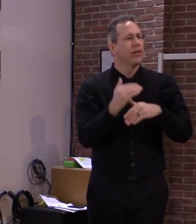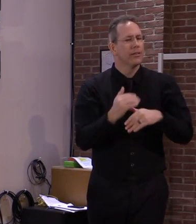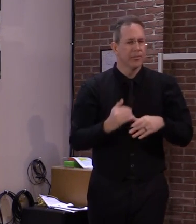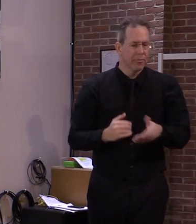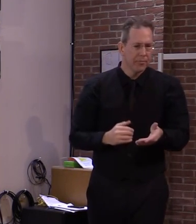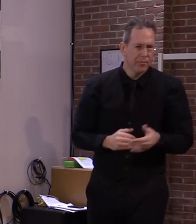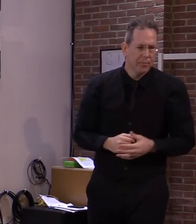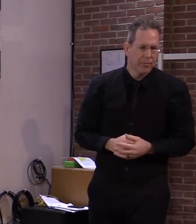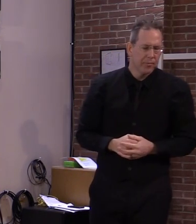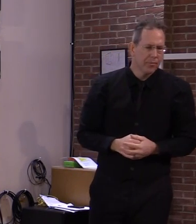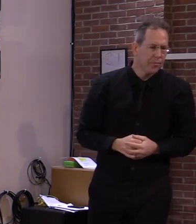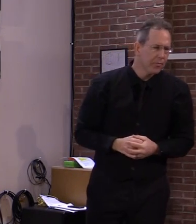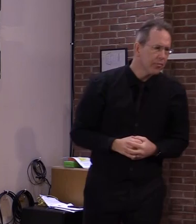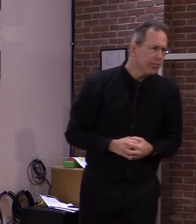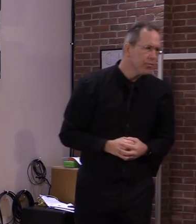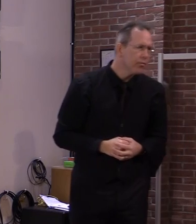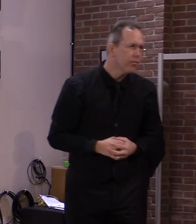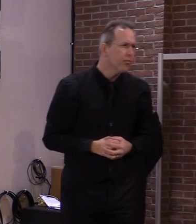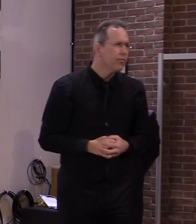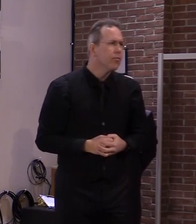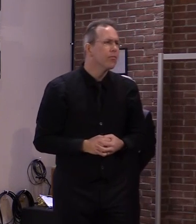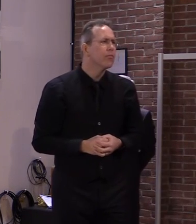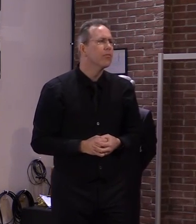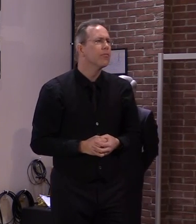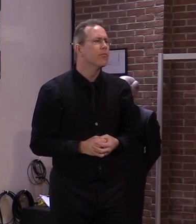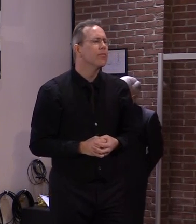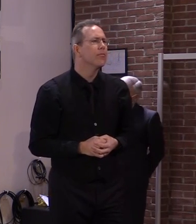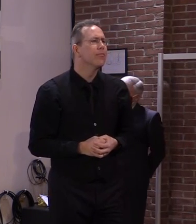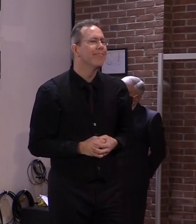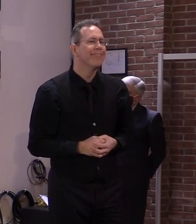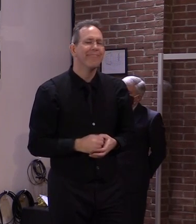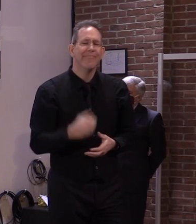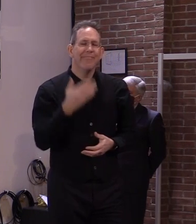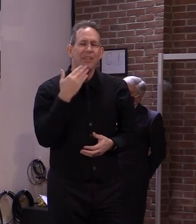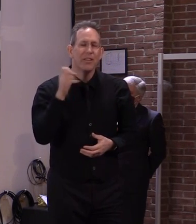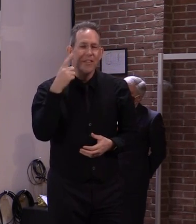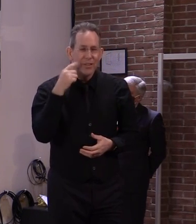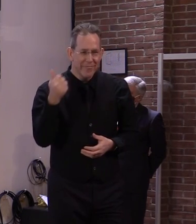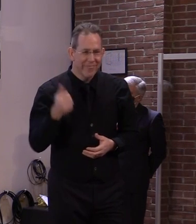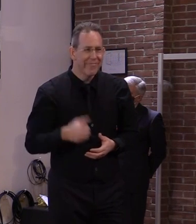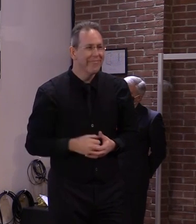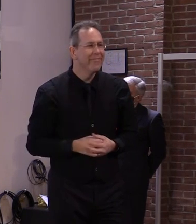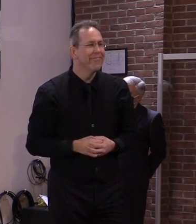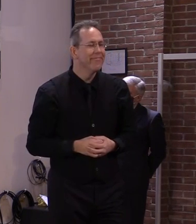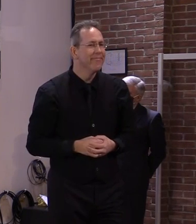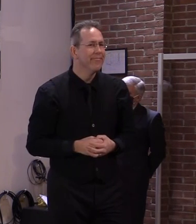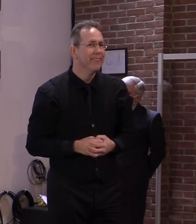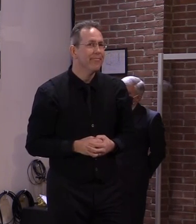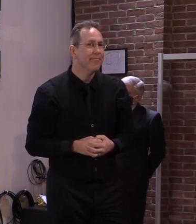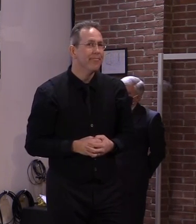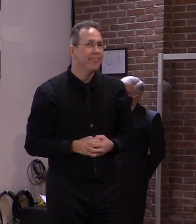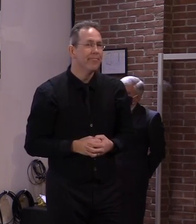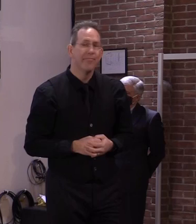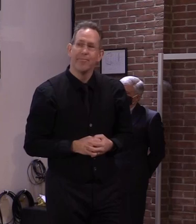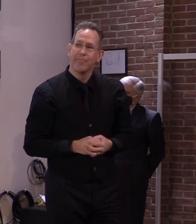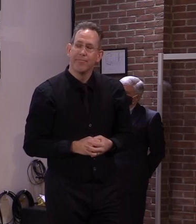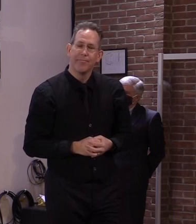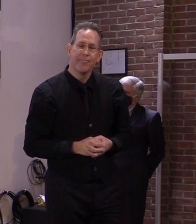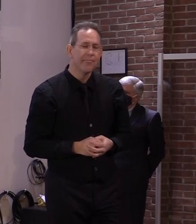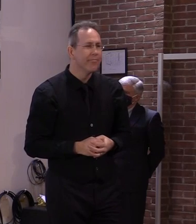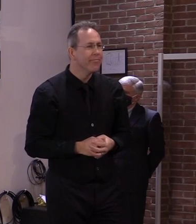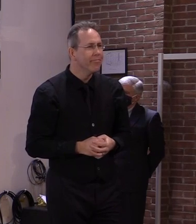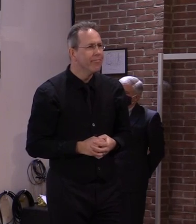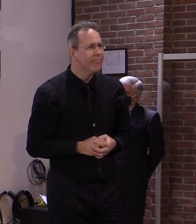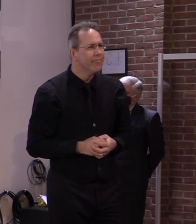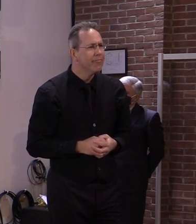Thanks, Rebecca. Governor Scott or Secretary Smith, we continue to get stacks of questions dealing with the